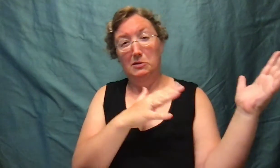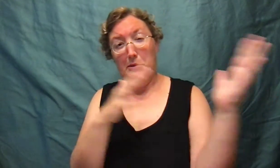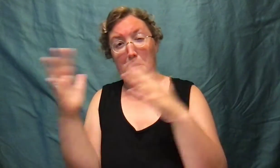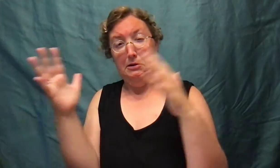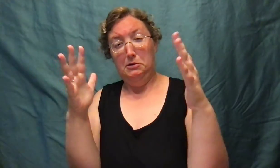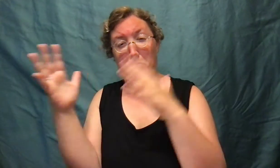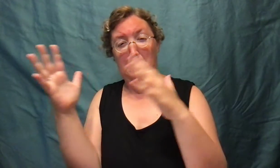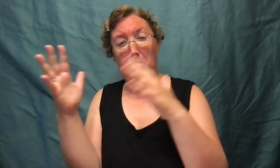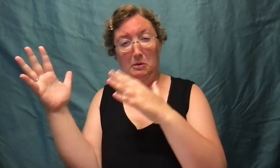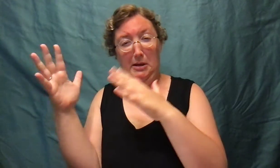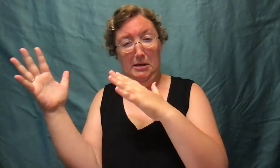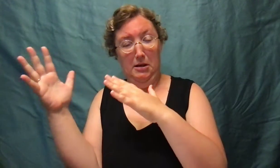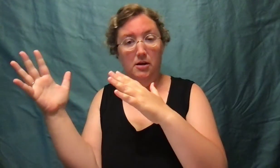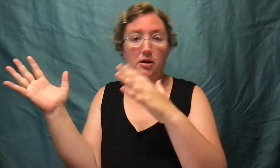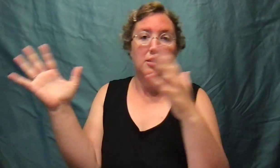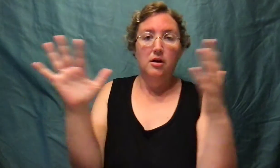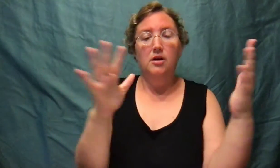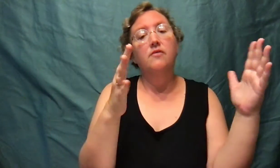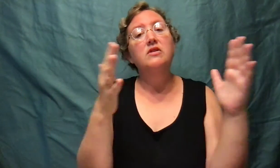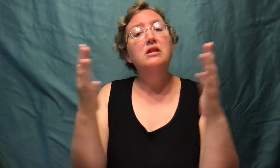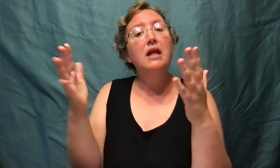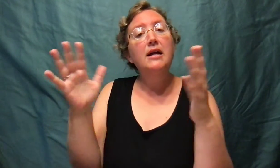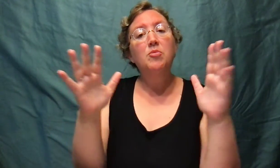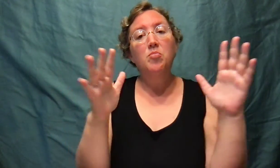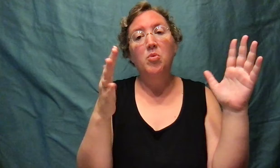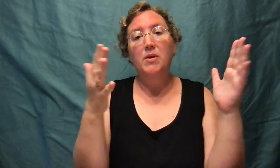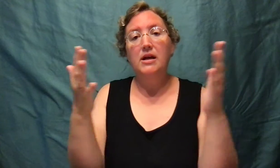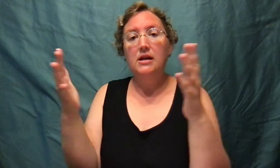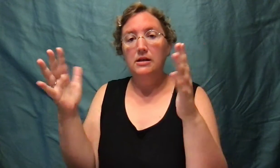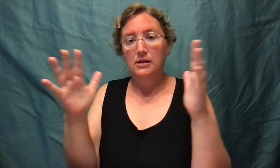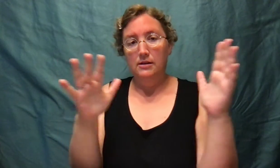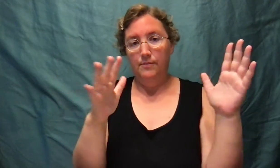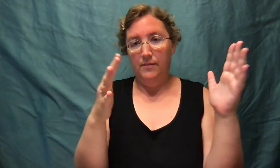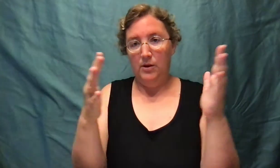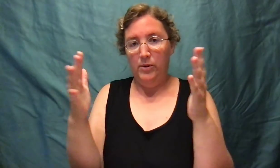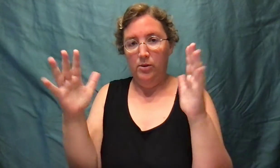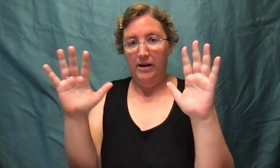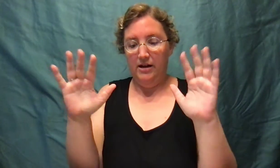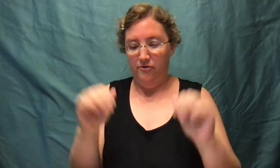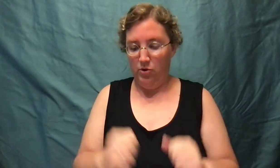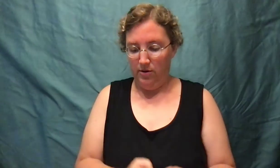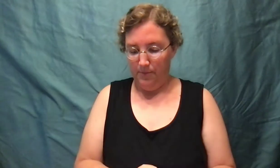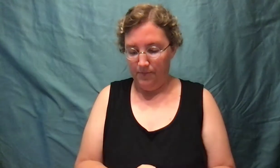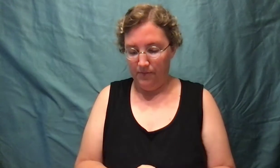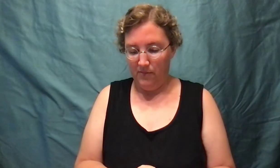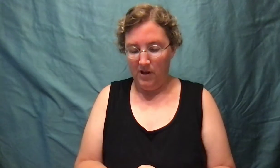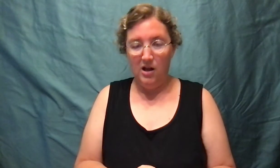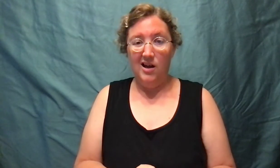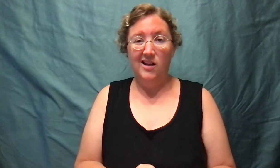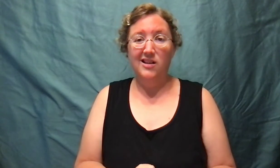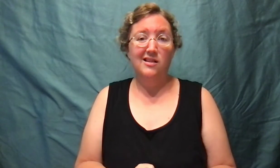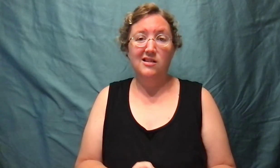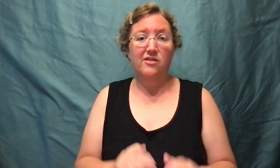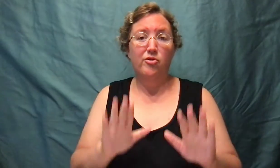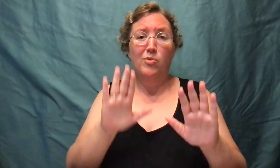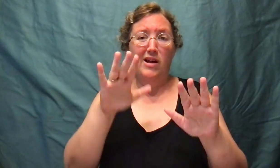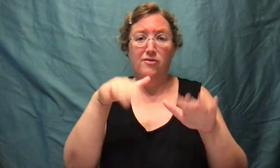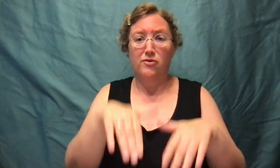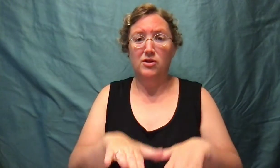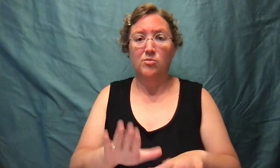really strong wind, if it's a light breeze, they wiggle back and forth. And then the sign for waves for some